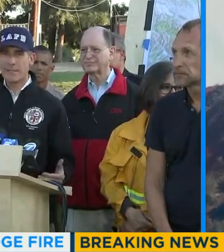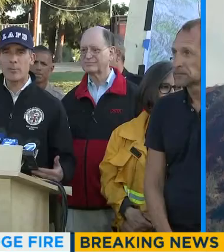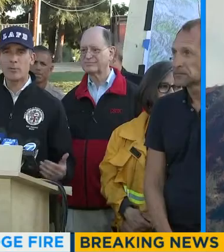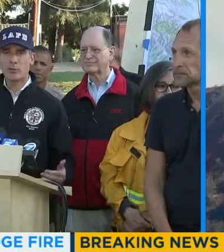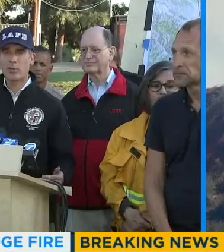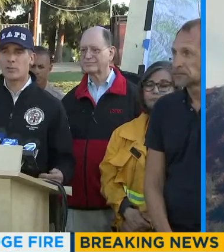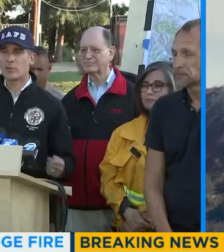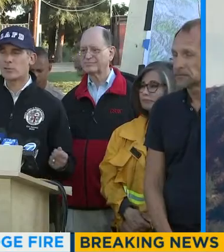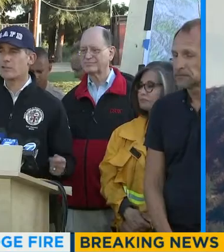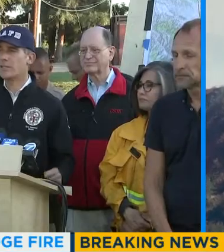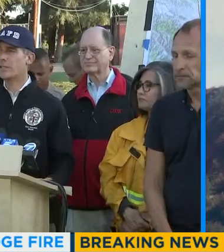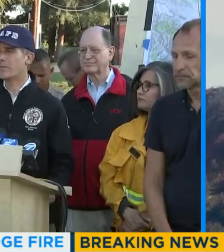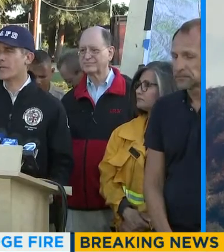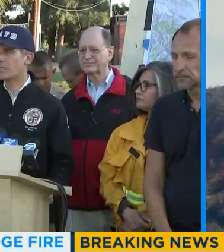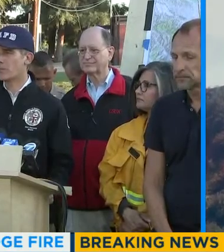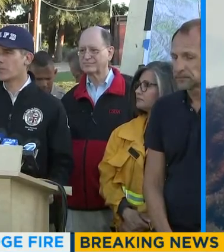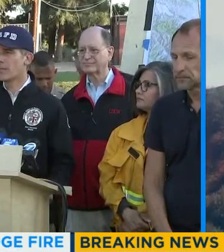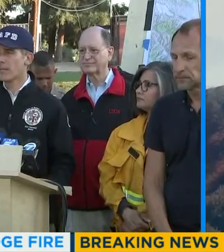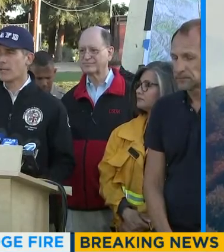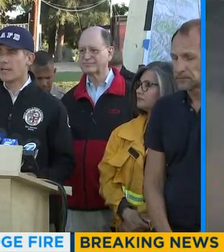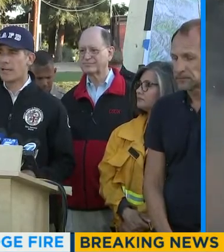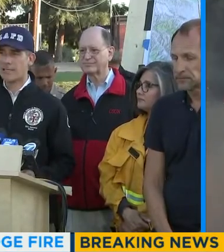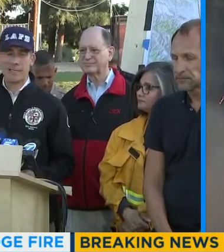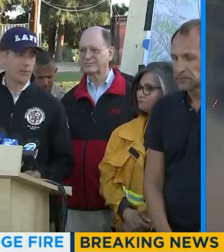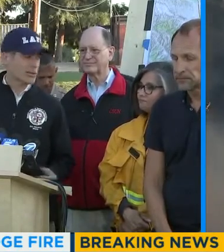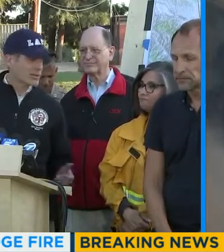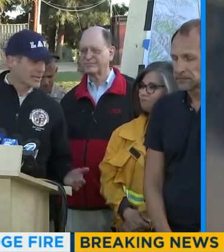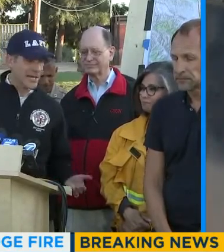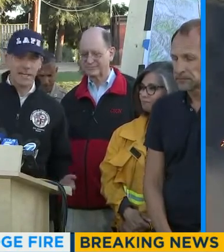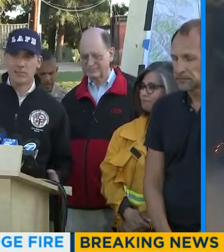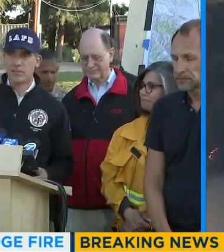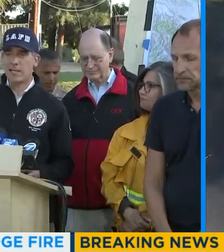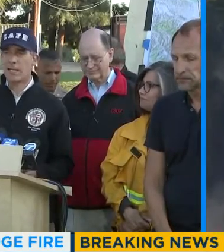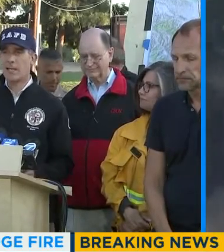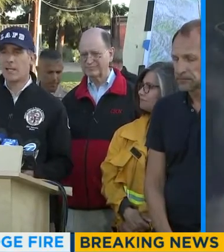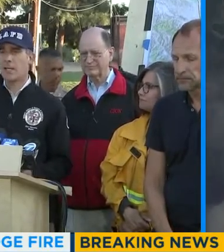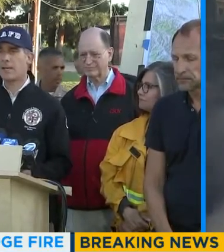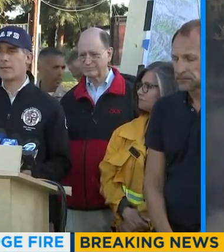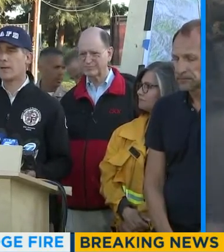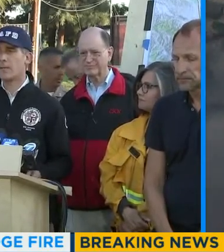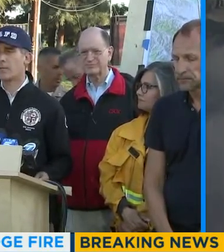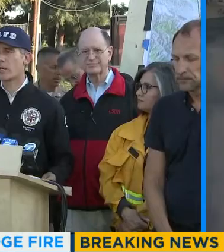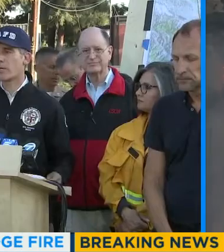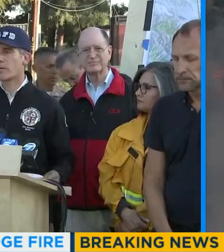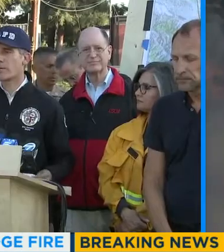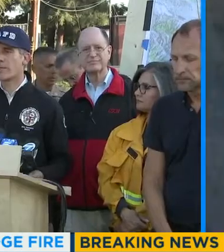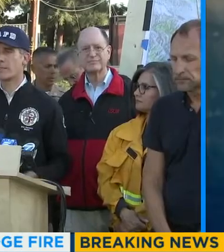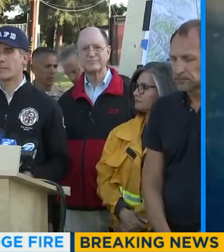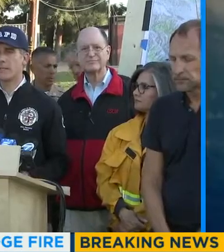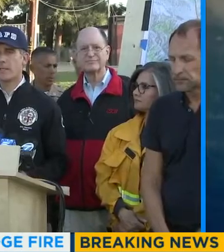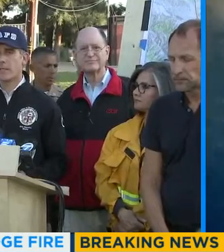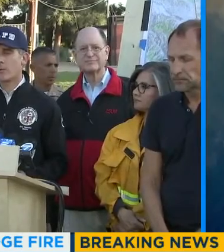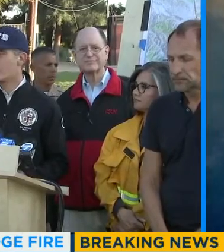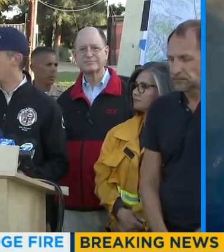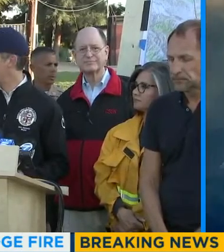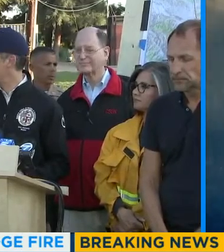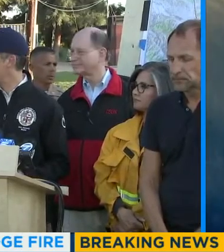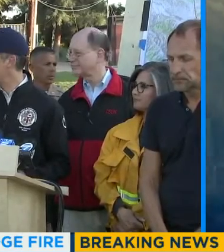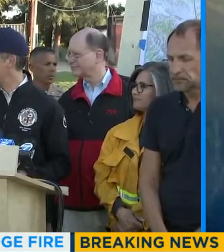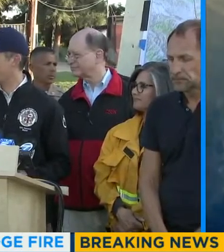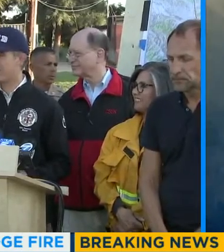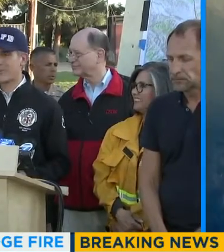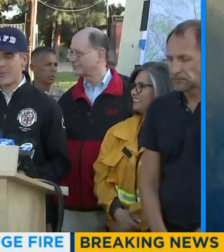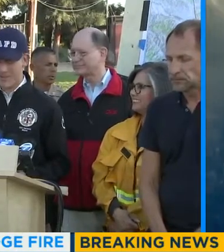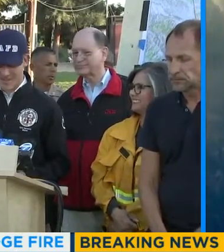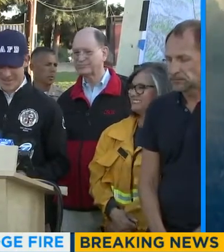para 5 minutos con su identificación. Gracias a los concejales, concejal Mónica Rodríguez y Juan Lee,